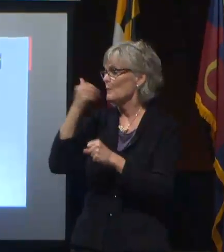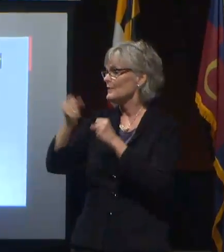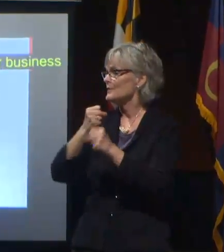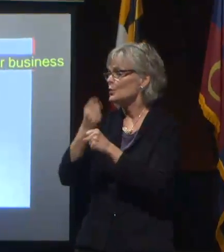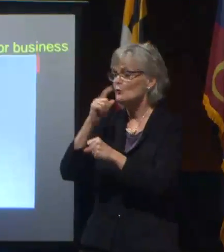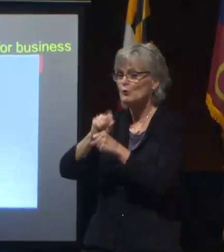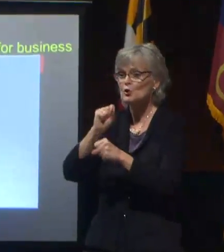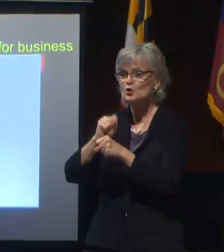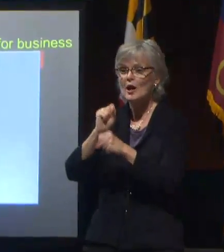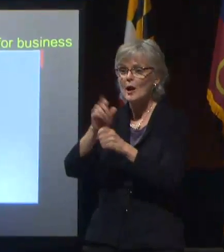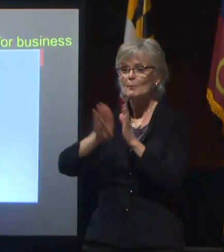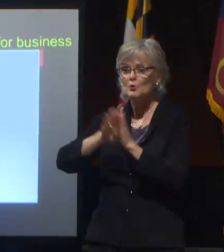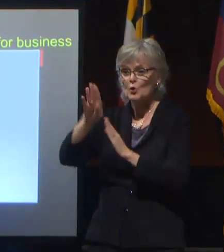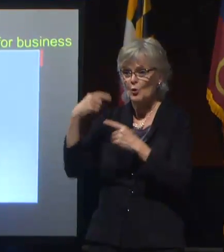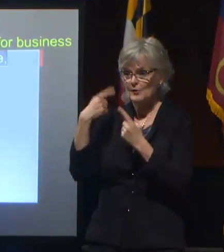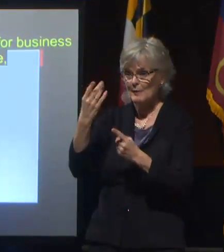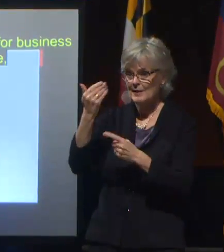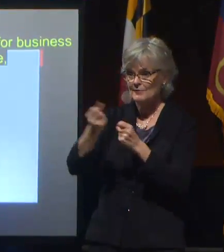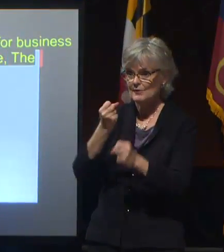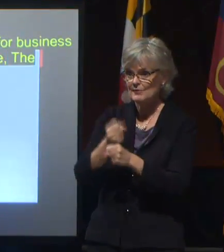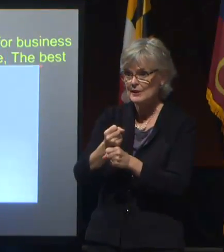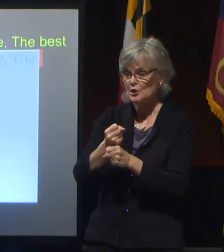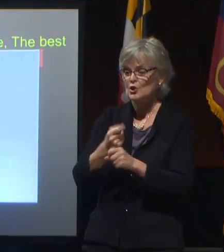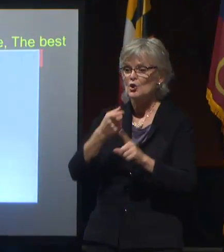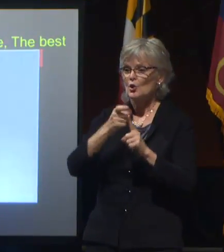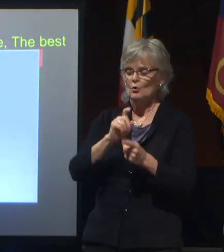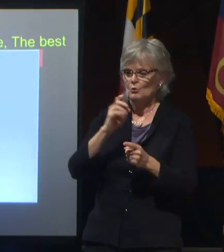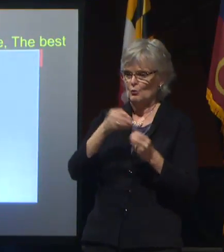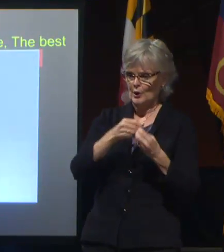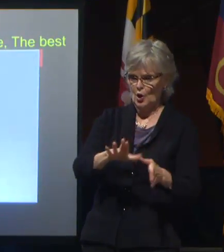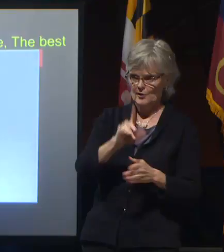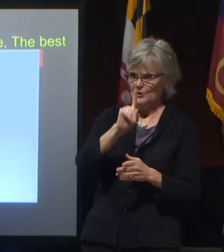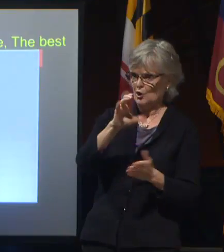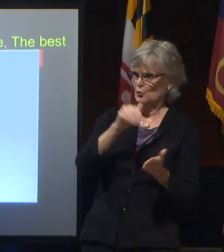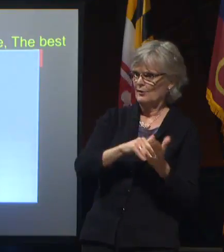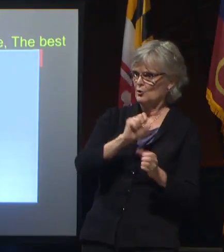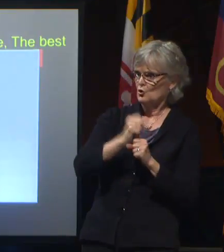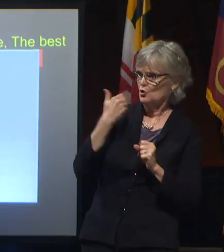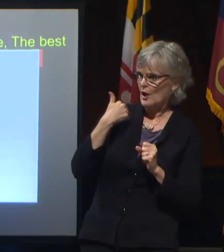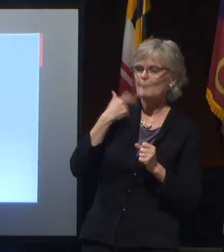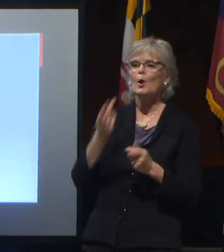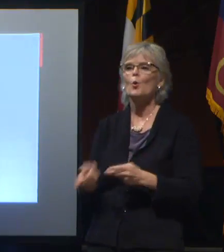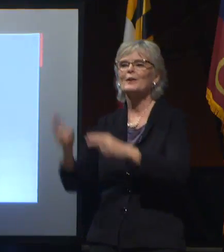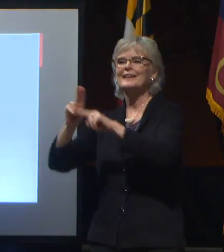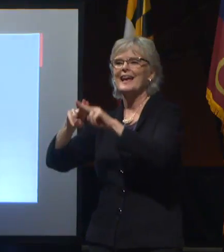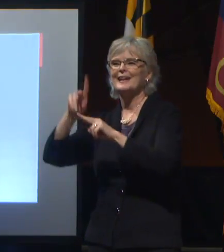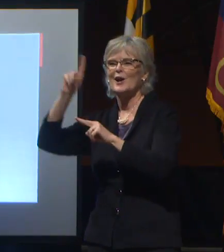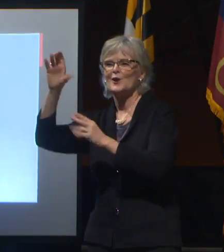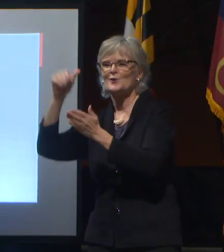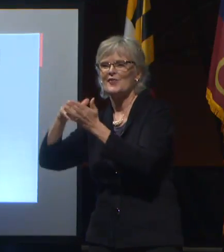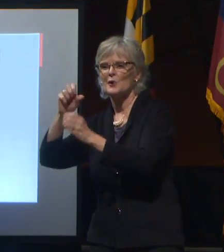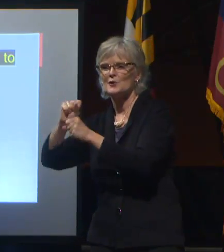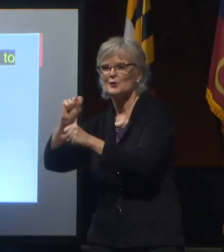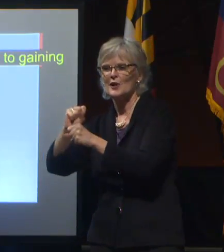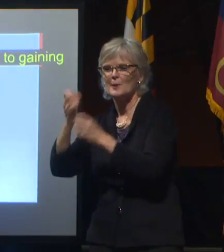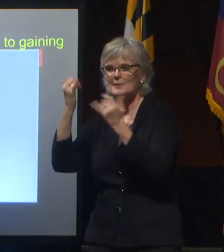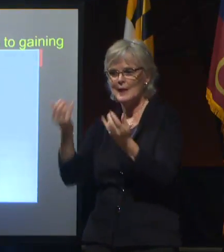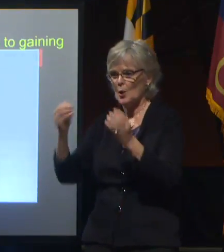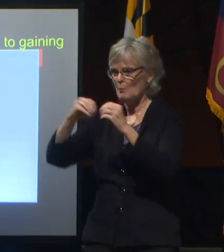for job growth in 15 years. We went from losing 100,000 jobs to gaining 100,000 jobs, and now